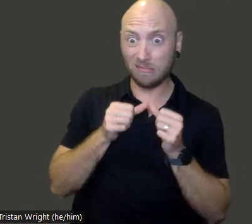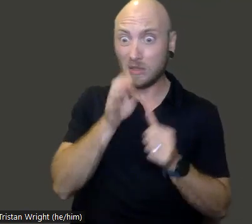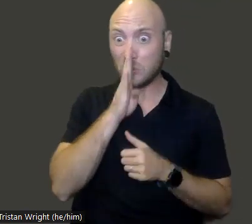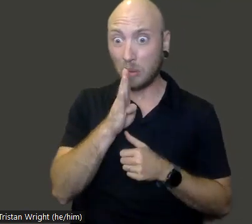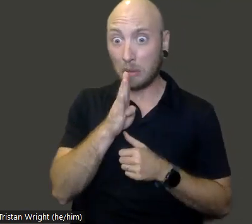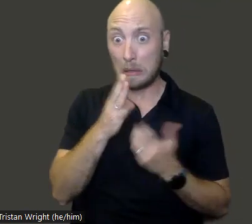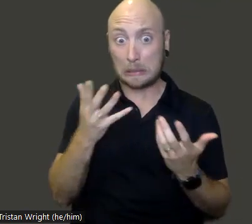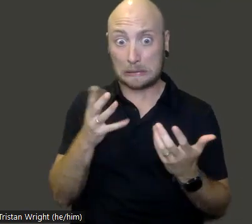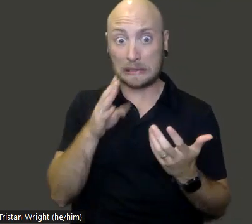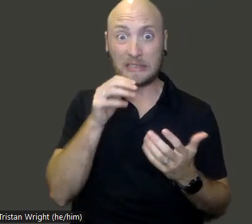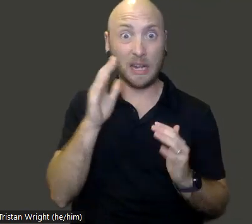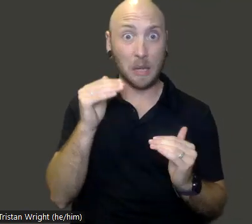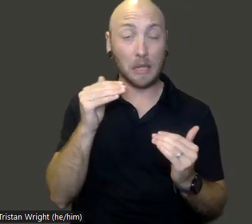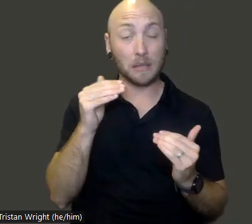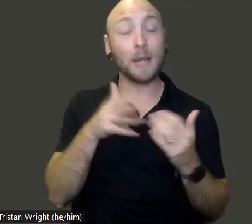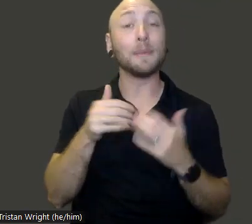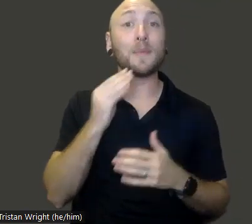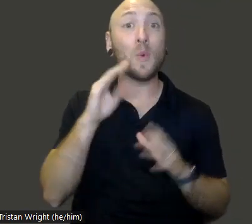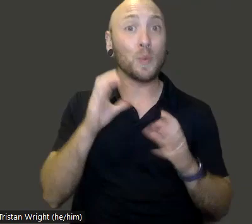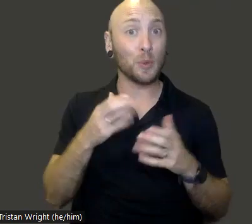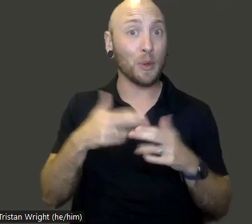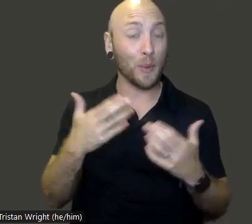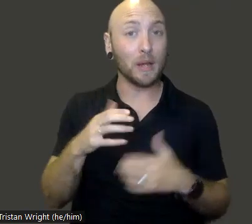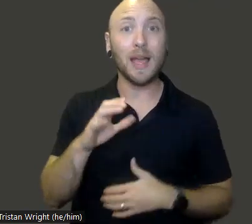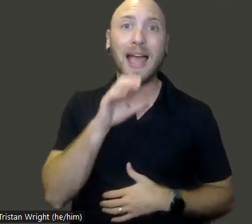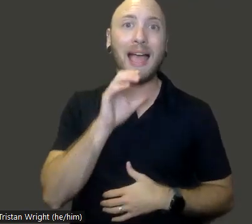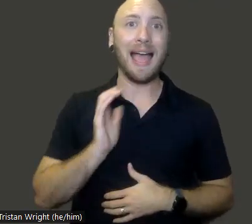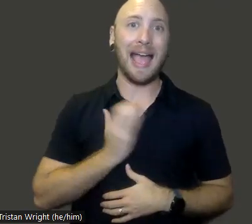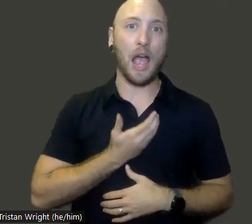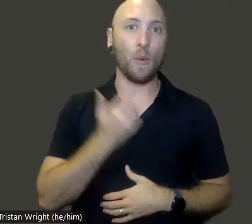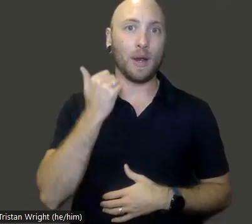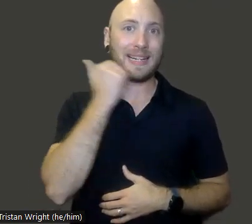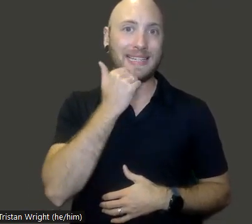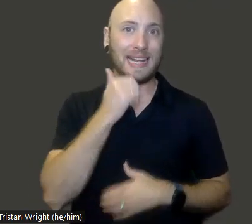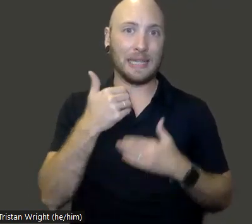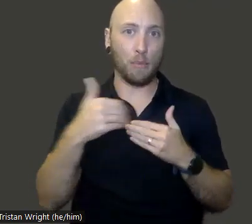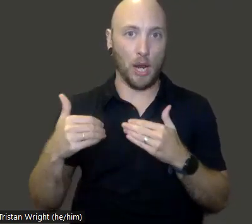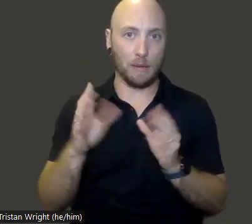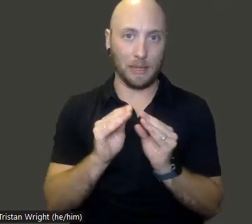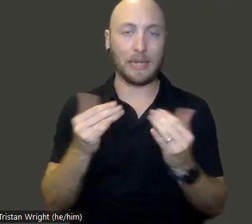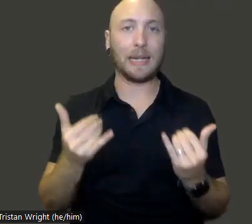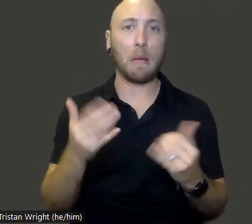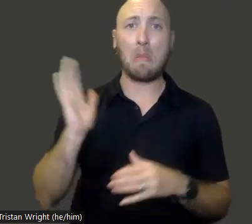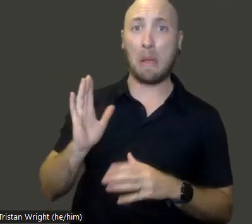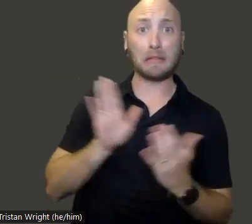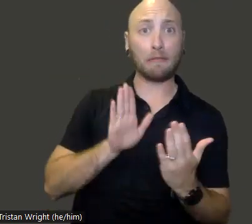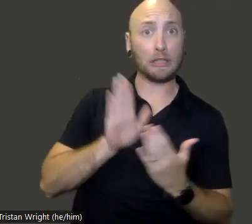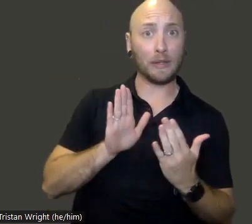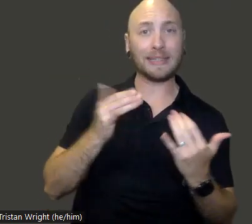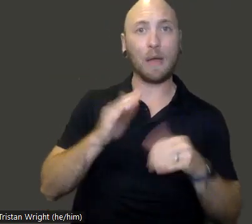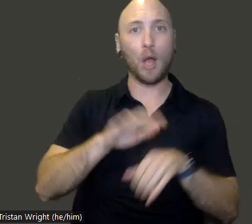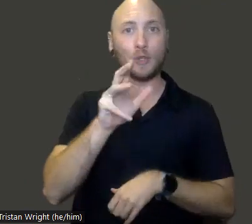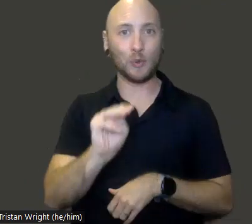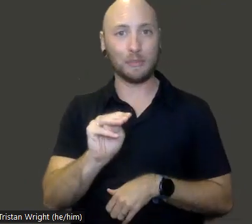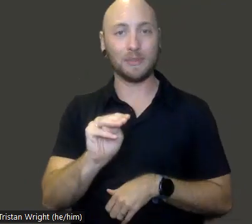I have a home group. My home group is Our Daily Bread meeting, which used to be in person, and now we meet on Zoom. So we're stealing your guys'